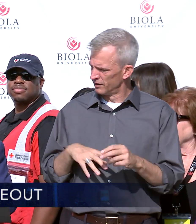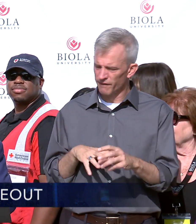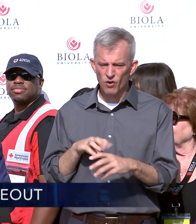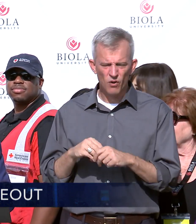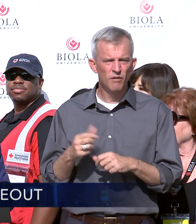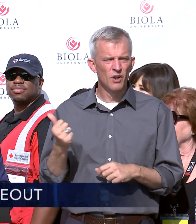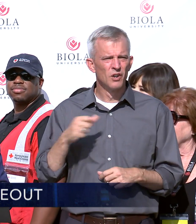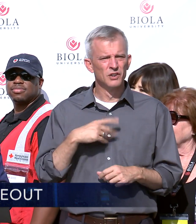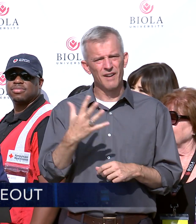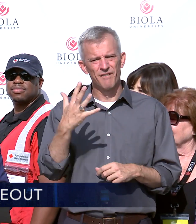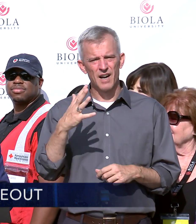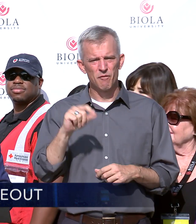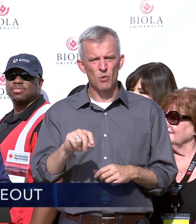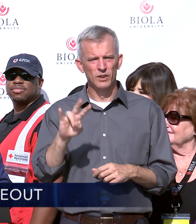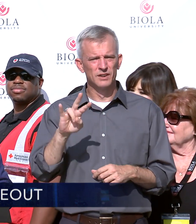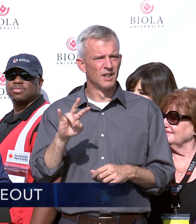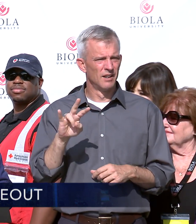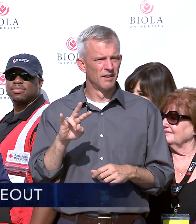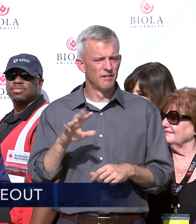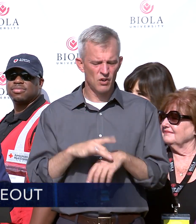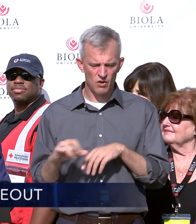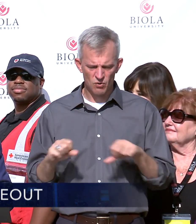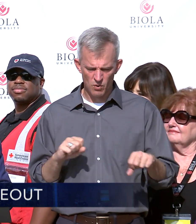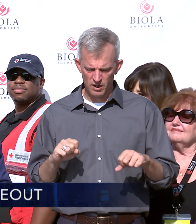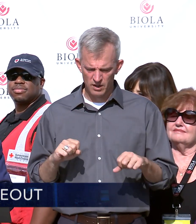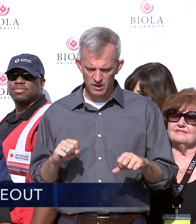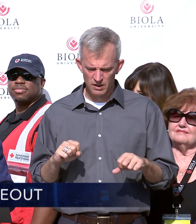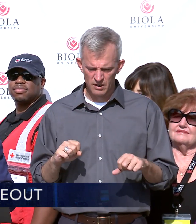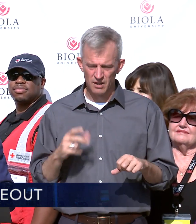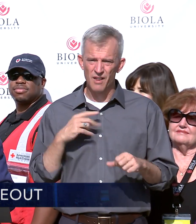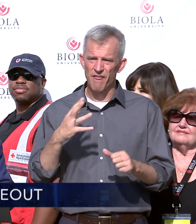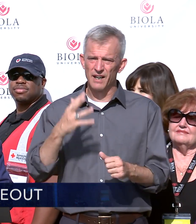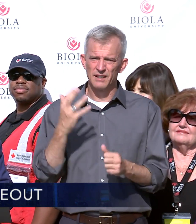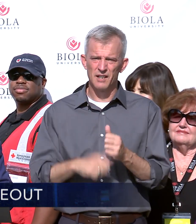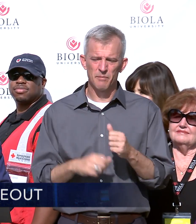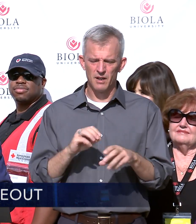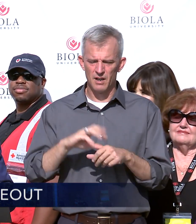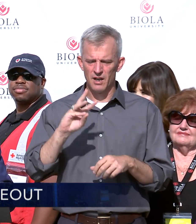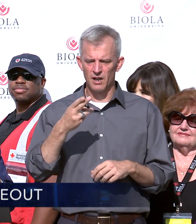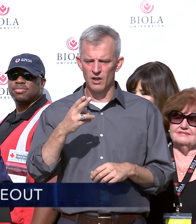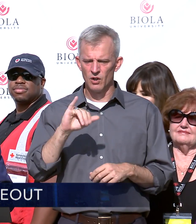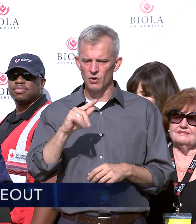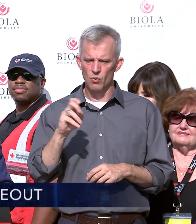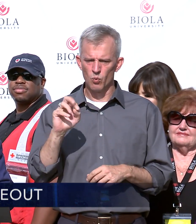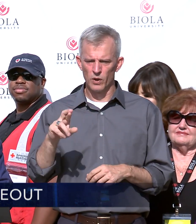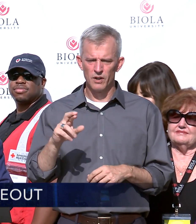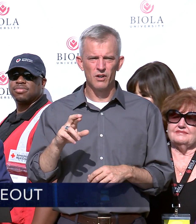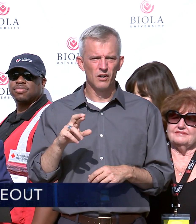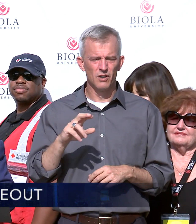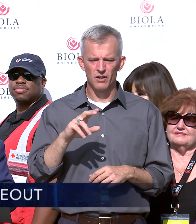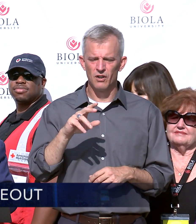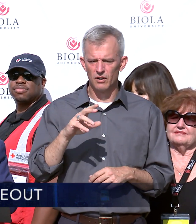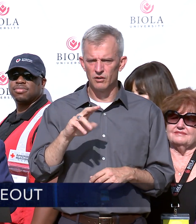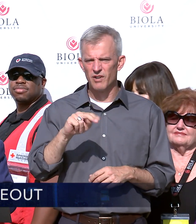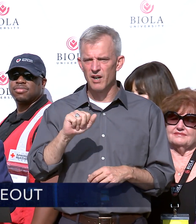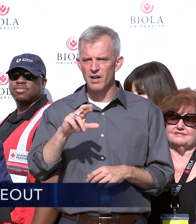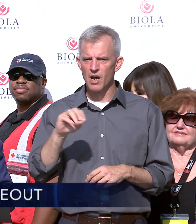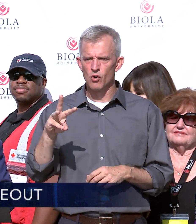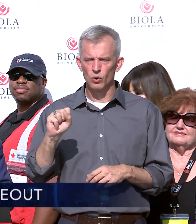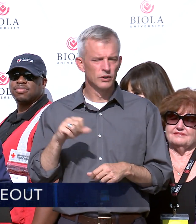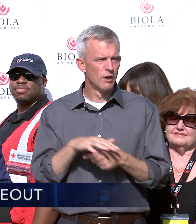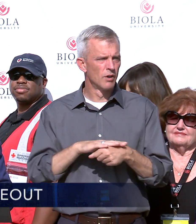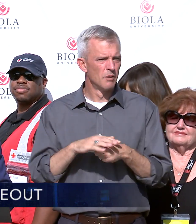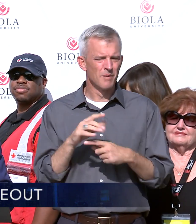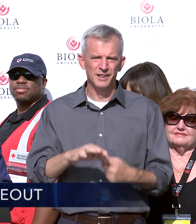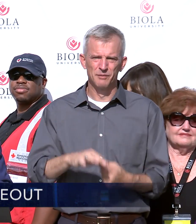That was a 5.7 magnitude earthquake, and the damage was done in Whittier, the Whittier Narrows area, but